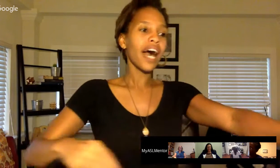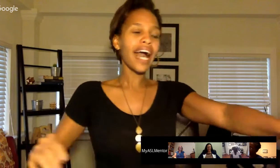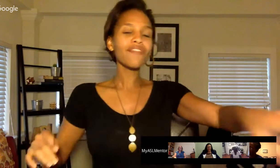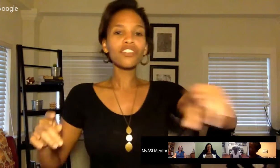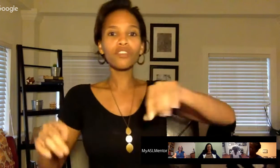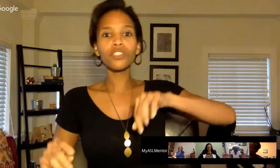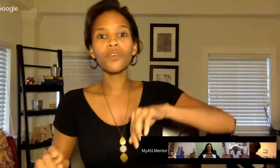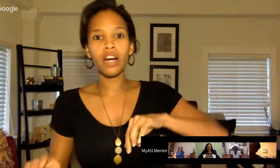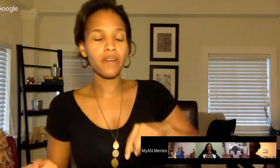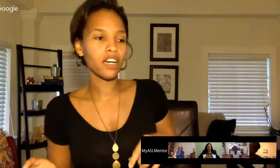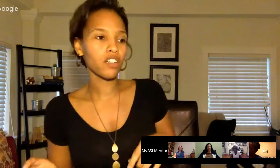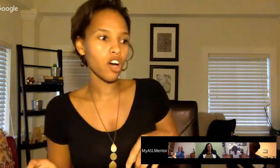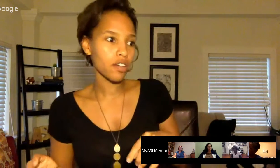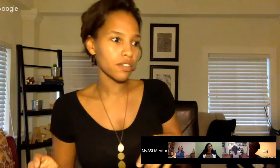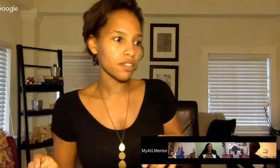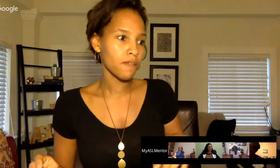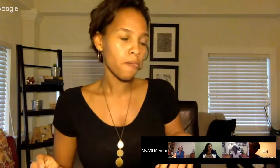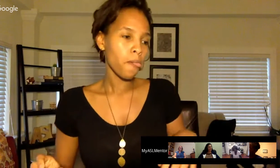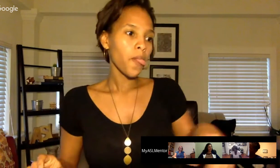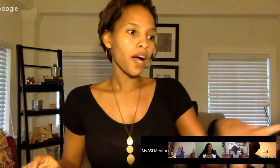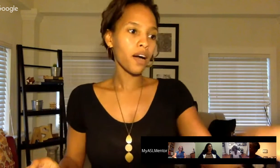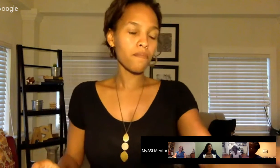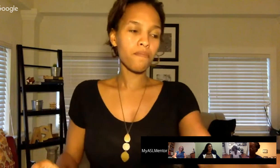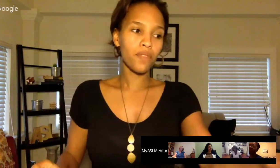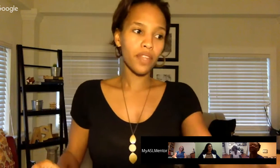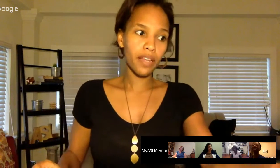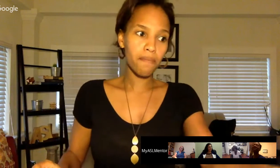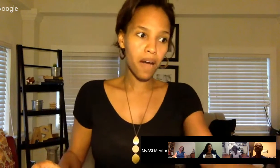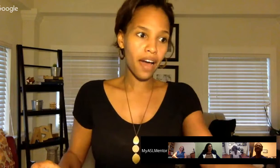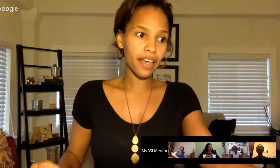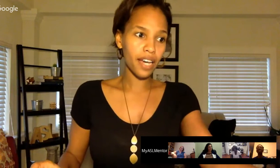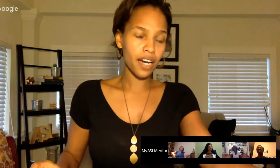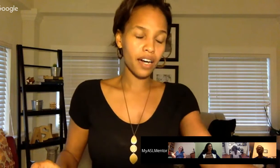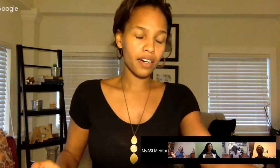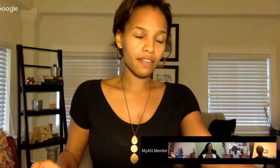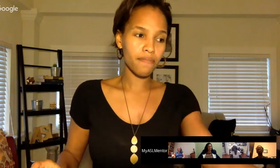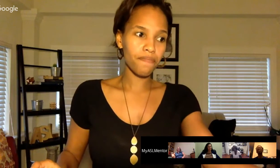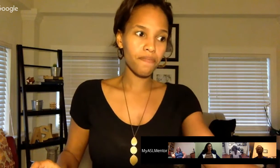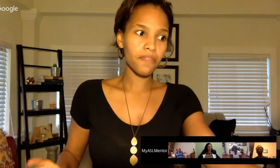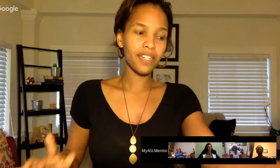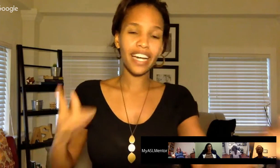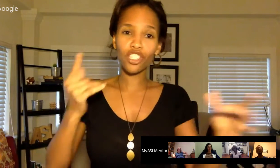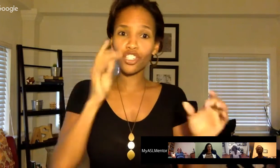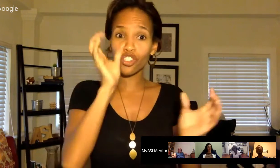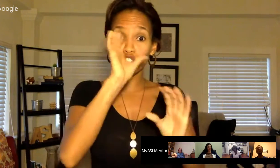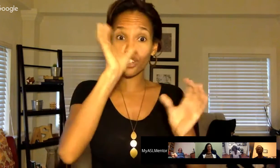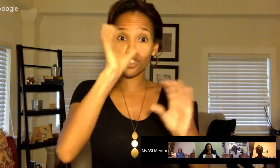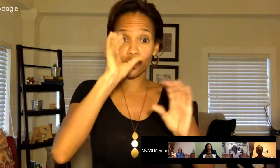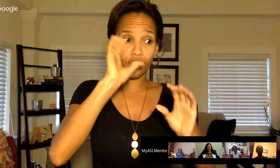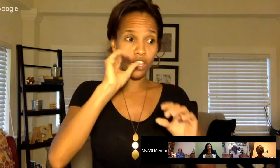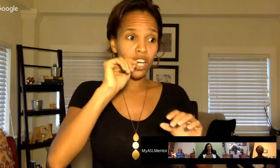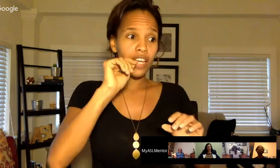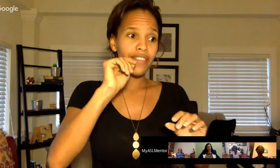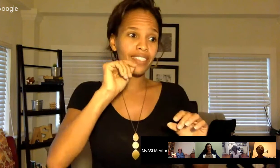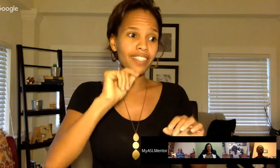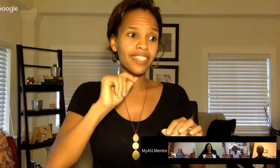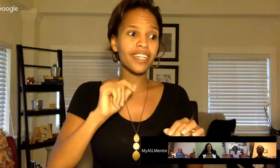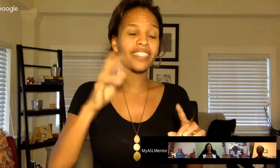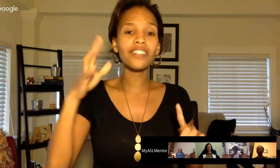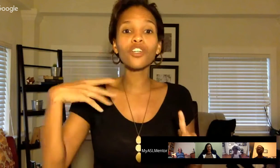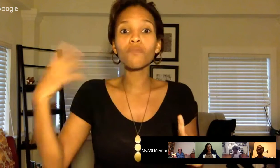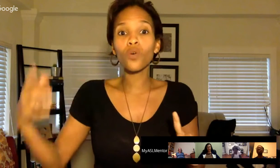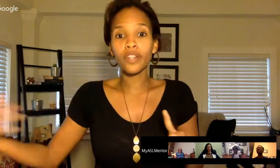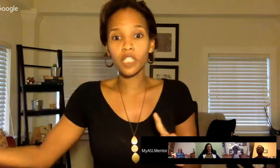Oh, I have a little note on my gloss in my next to search that